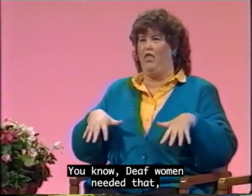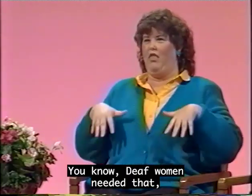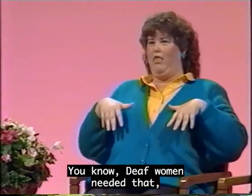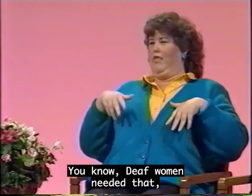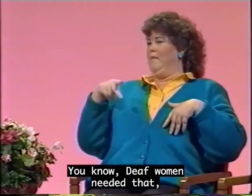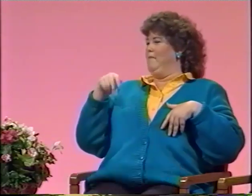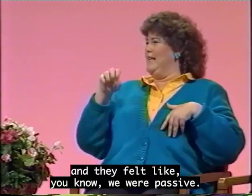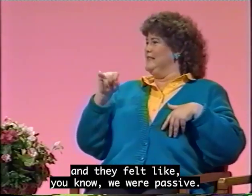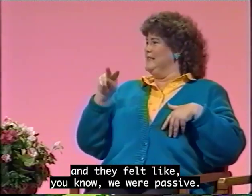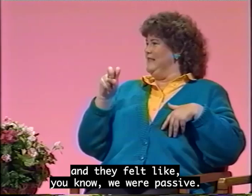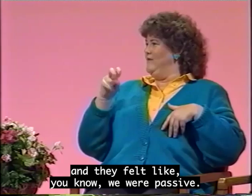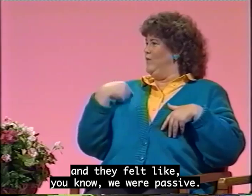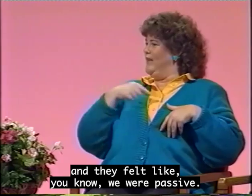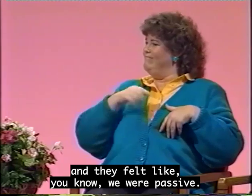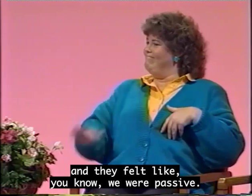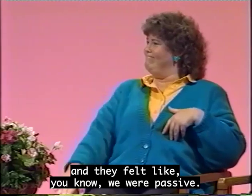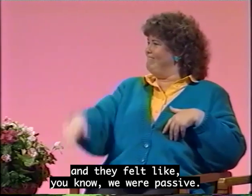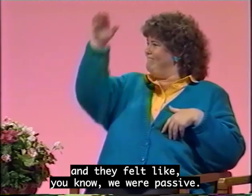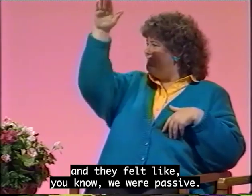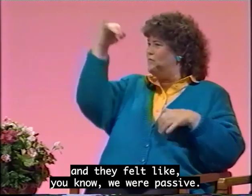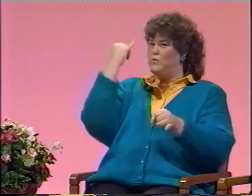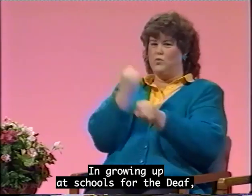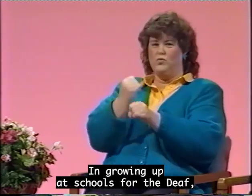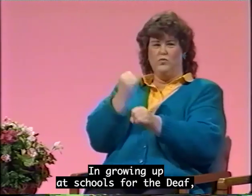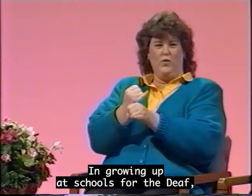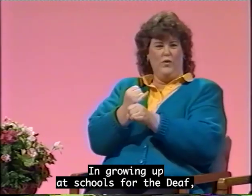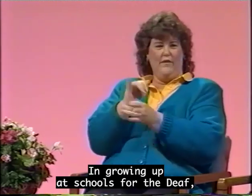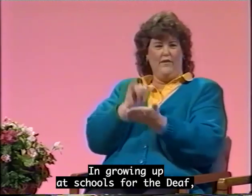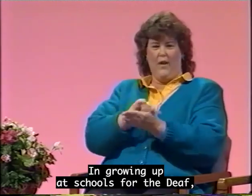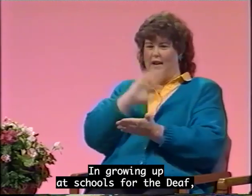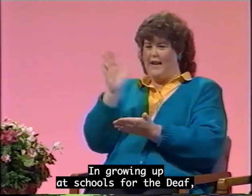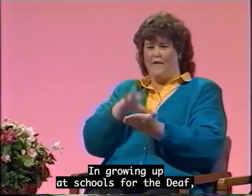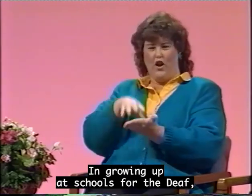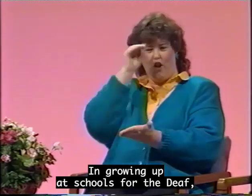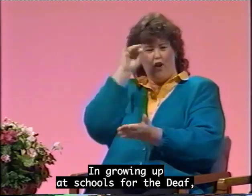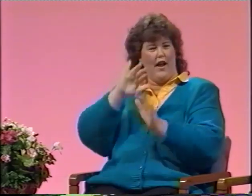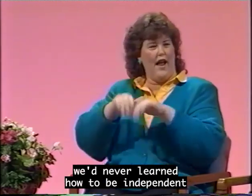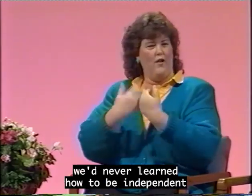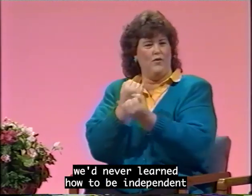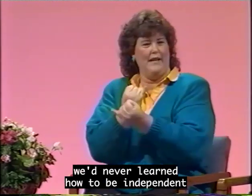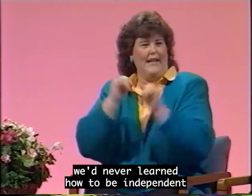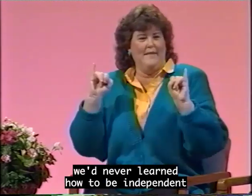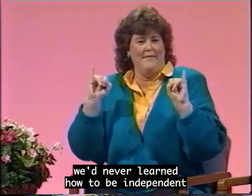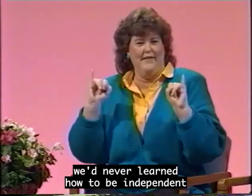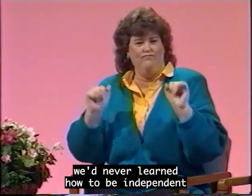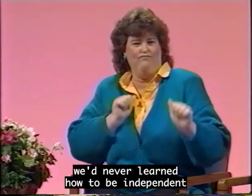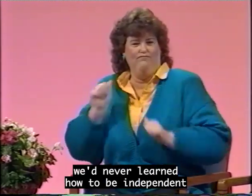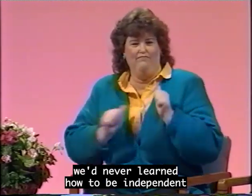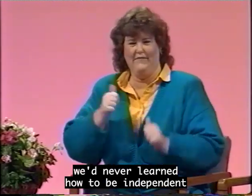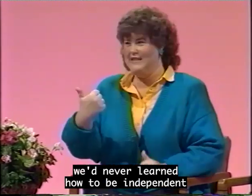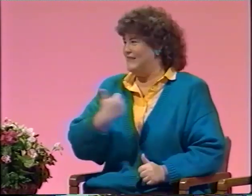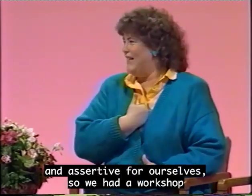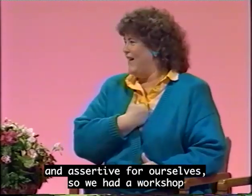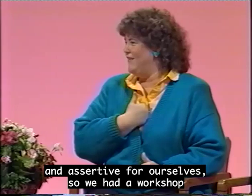women needed that, and they felt like, we were passive. In growing up at schools for the deaf, we'd never learned how to be independent and